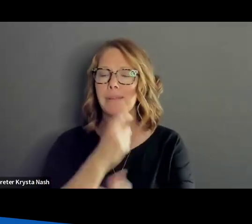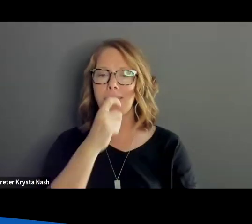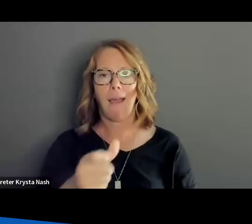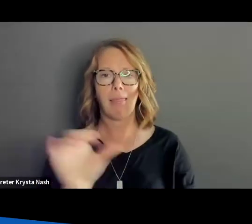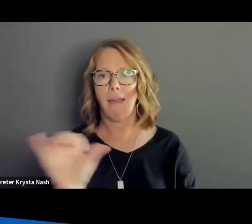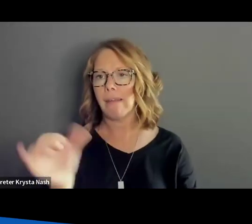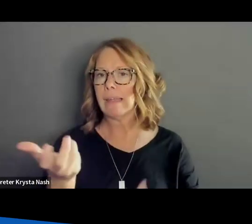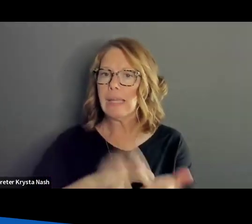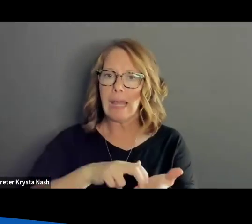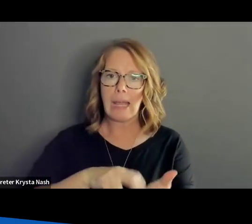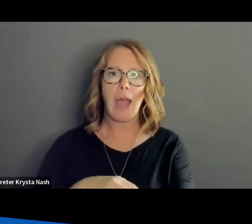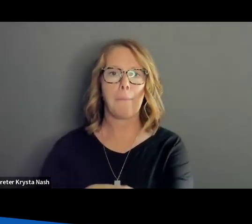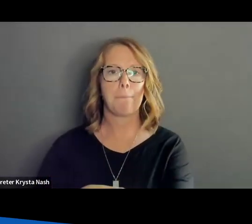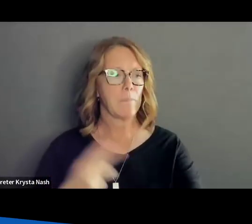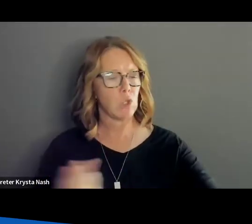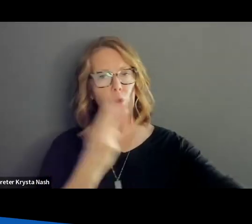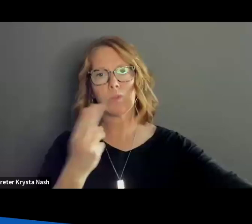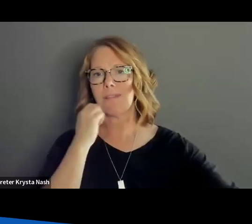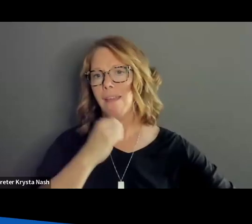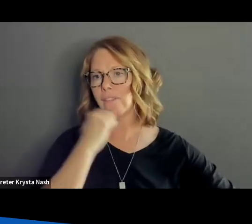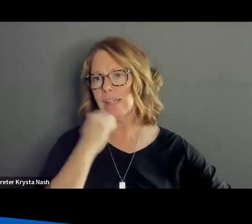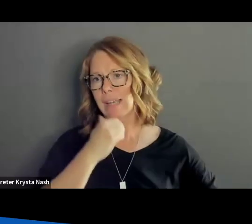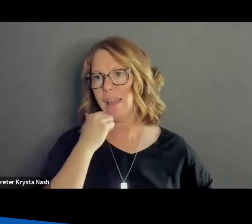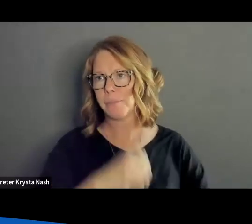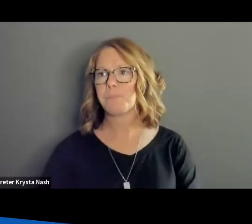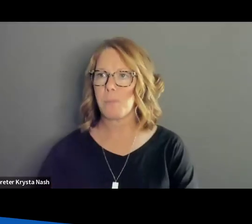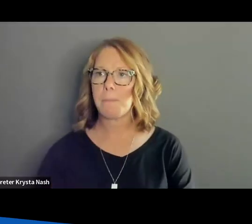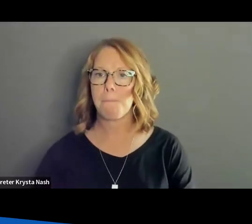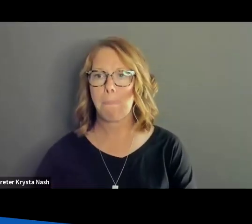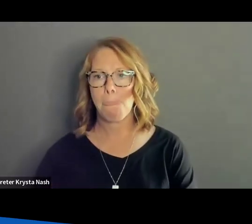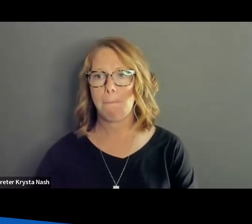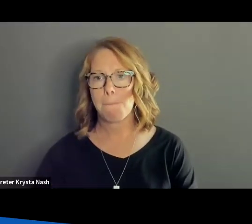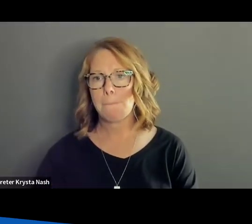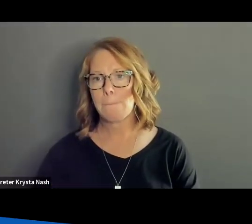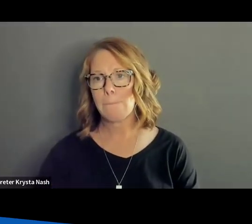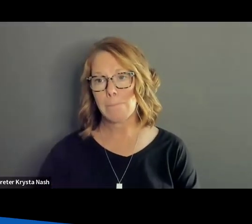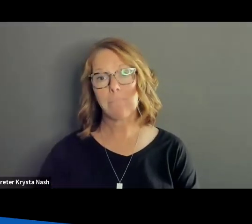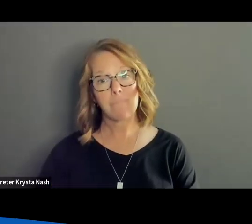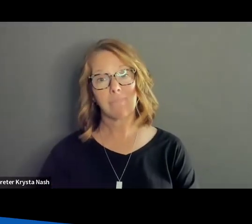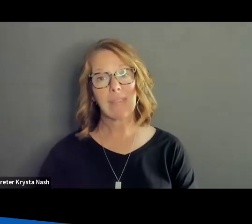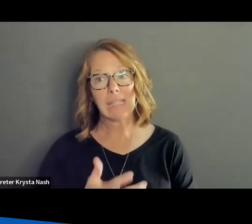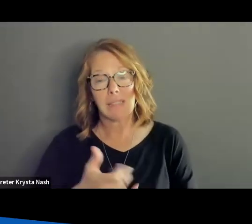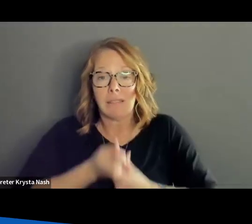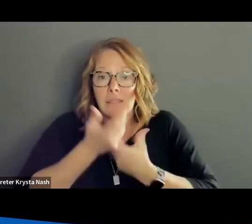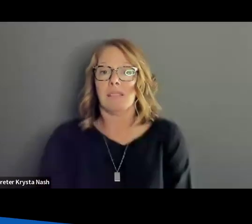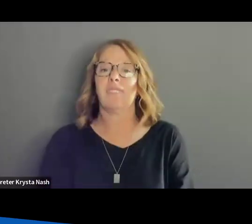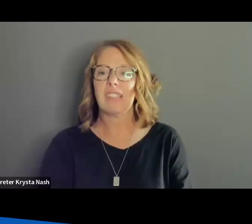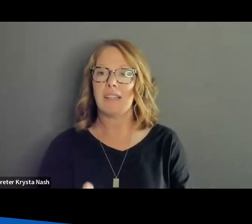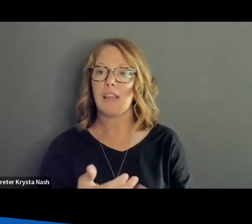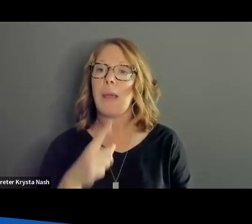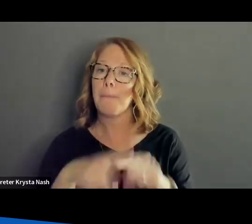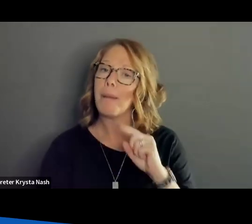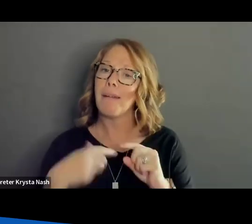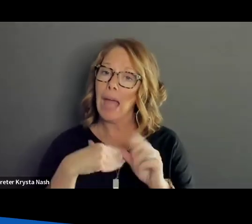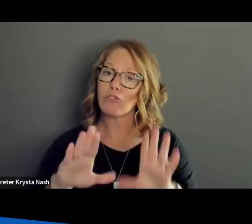and, using it every day and those kind of things, because it is very exerting, but it has some